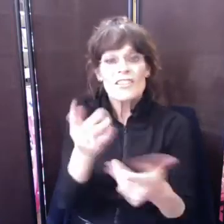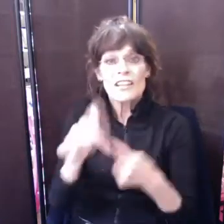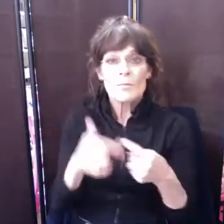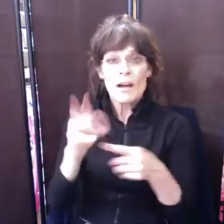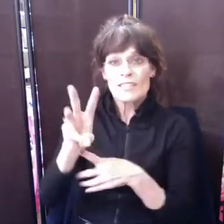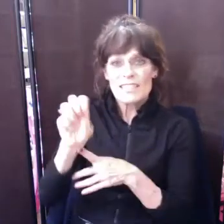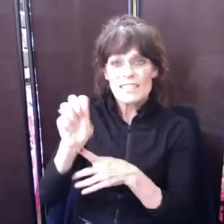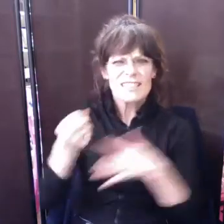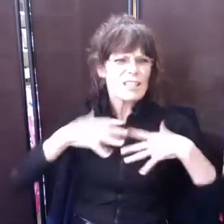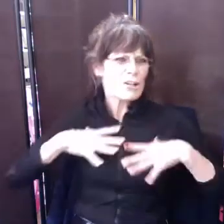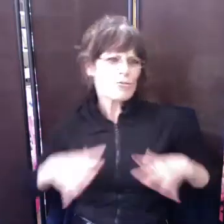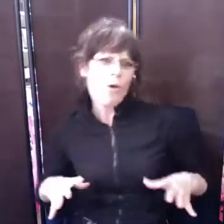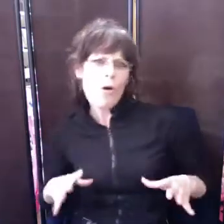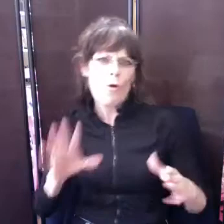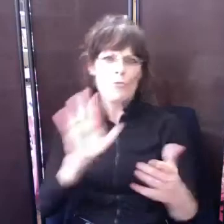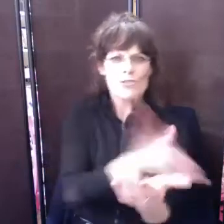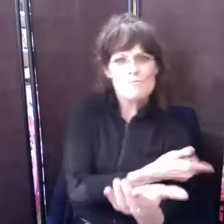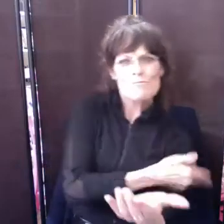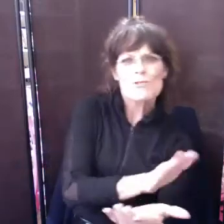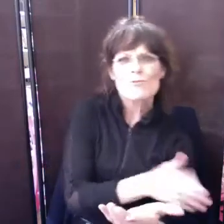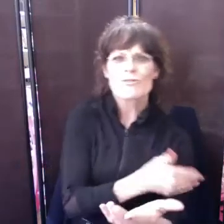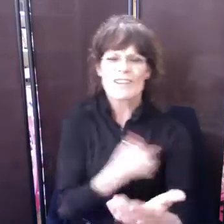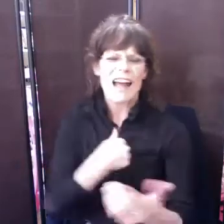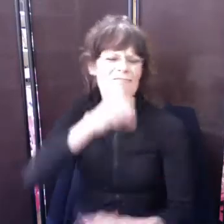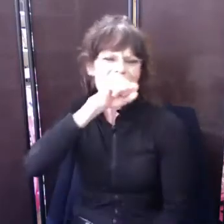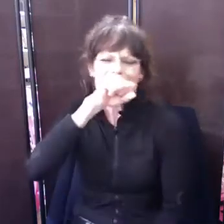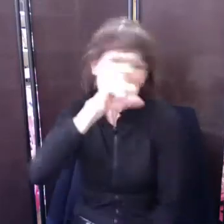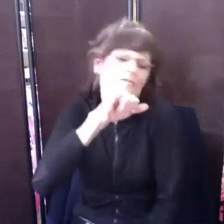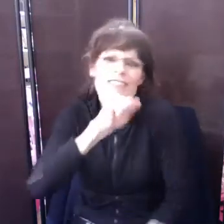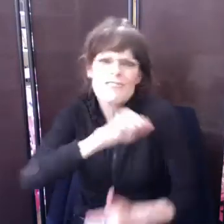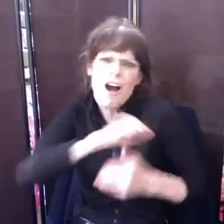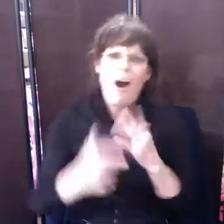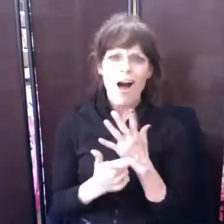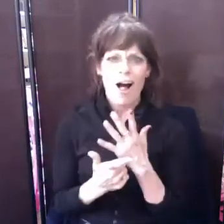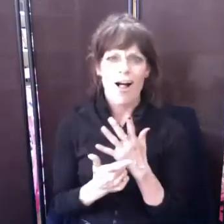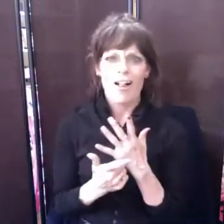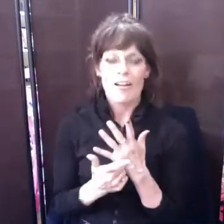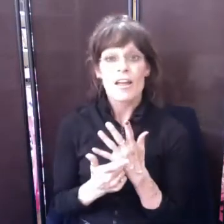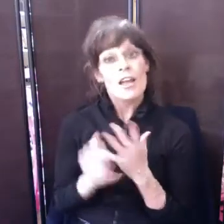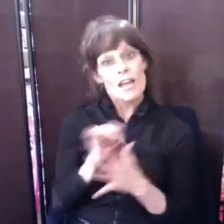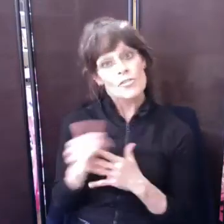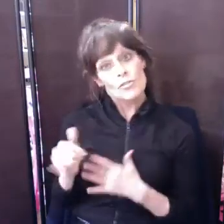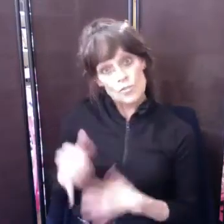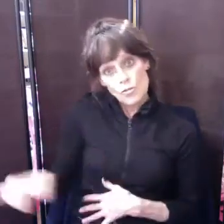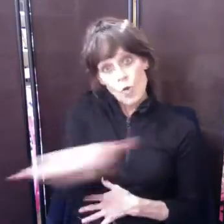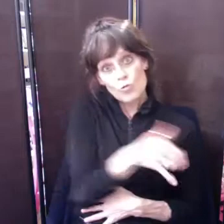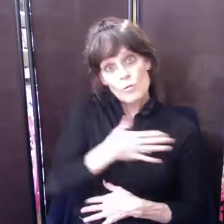I loved the music, I loved, you know, I just loved it all. And those were my people, you know, those were my